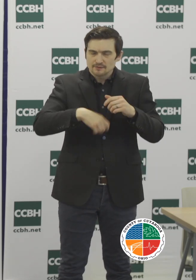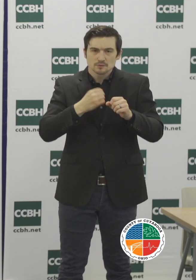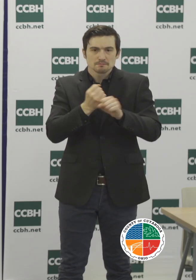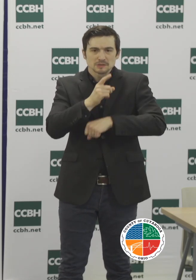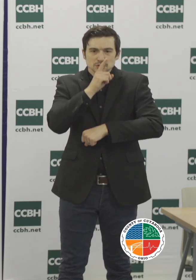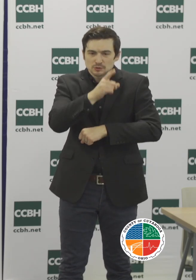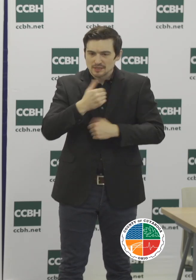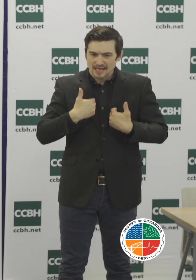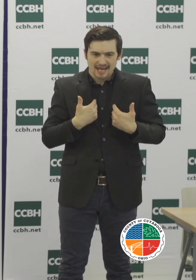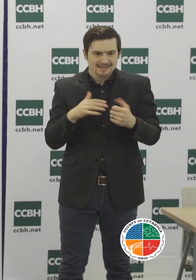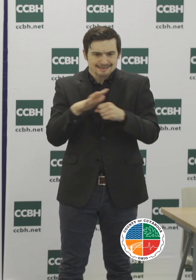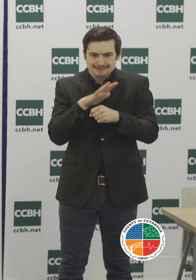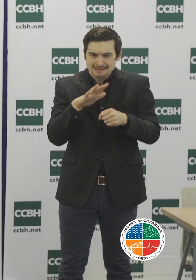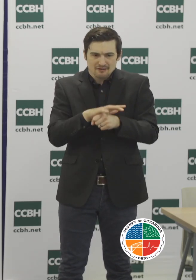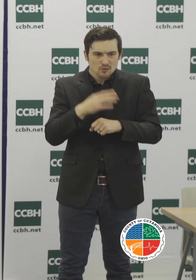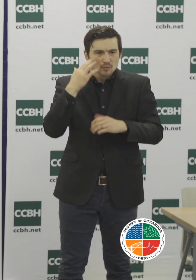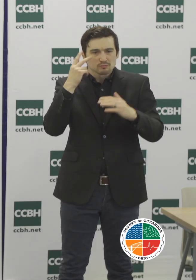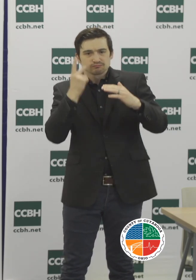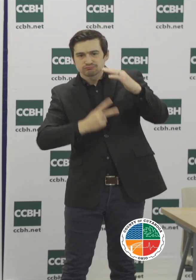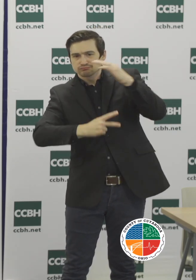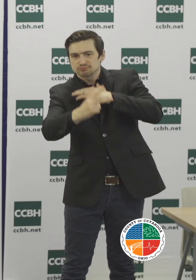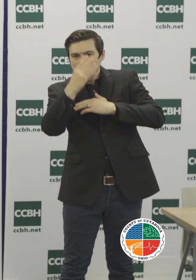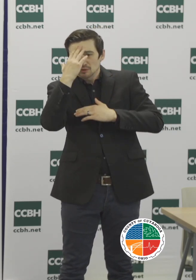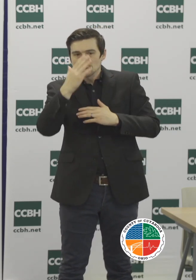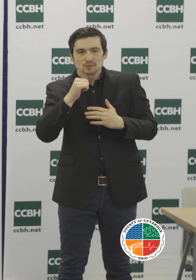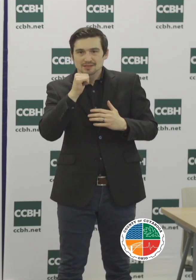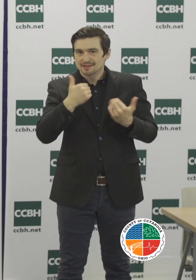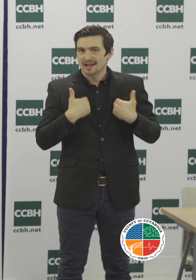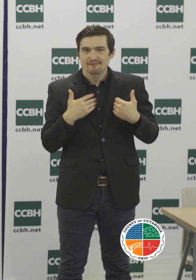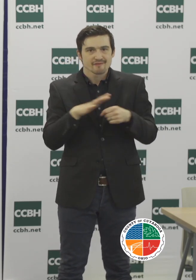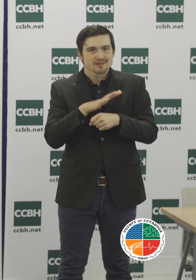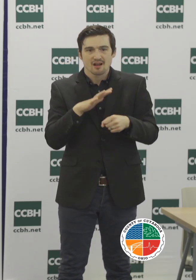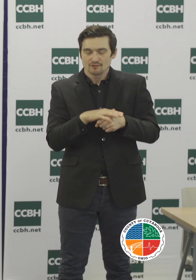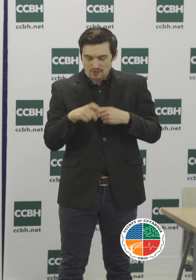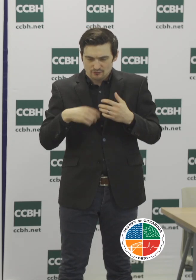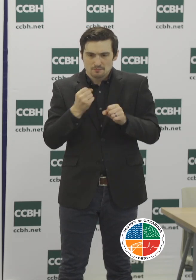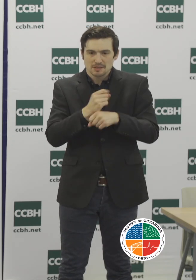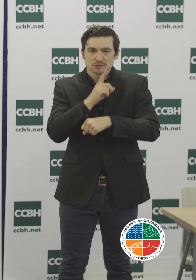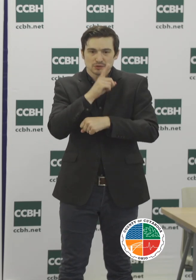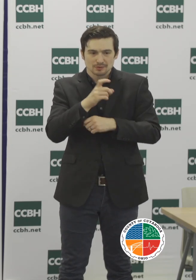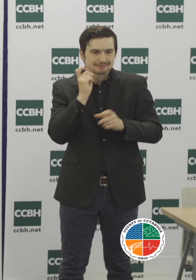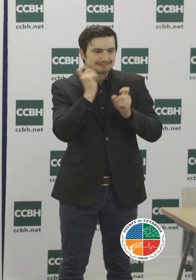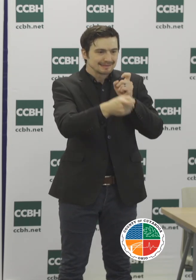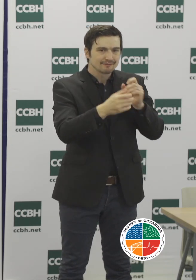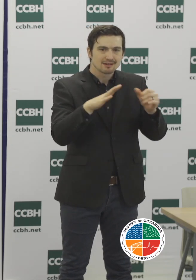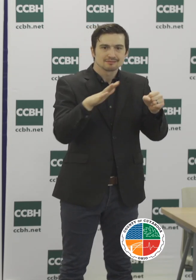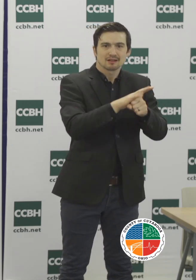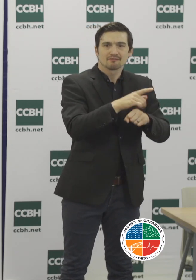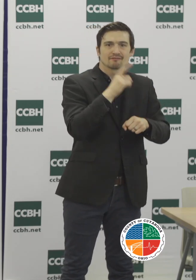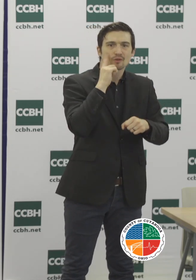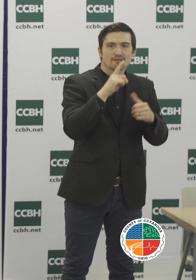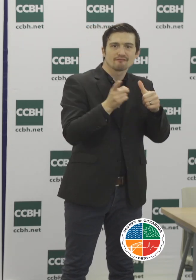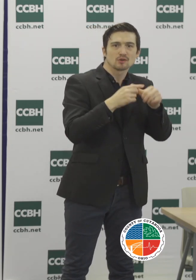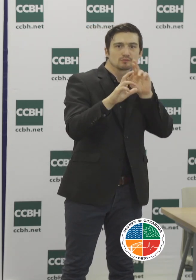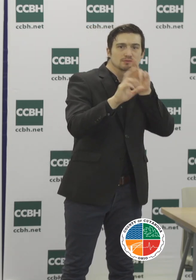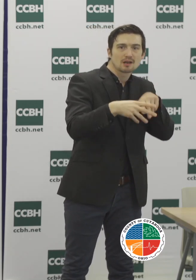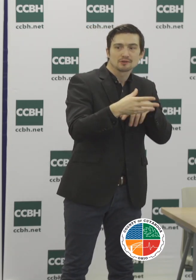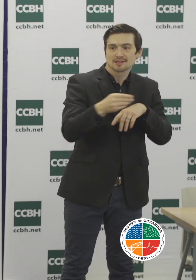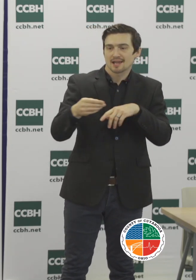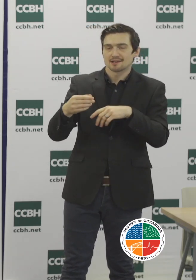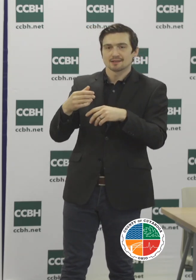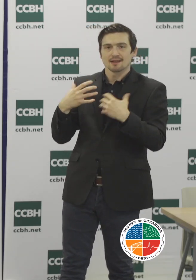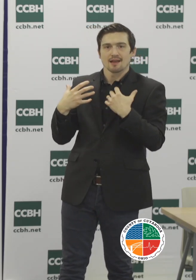going to be enough PPE available here and elsewhere to keep our first responders and healthcare providers safe.